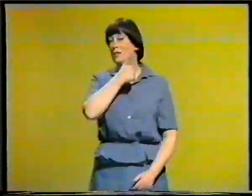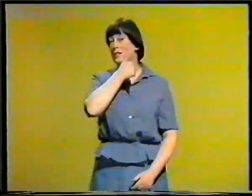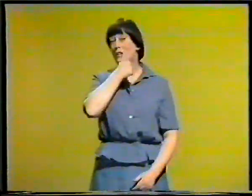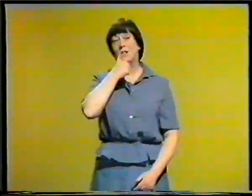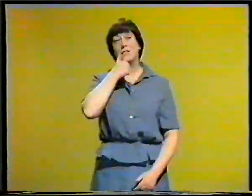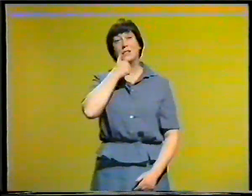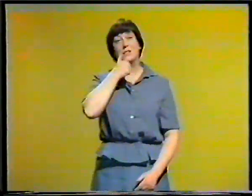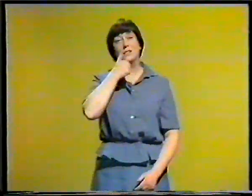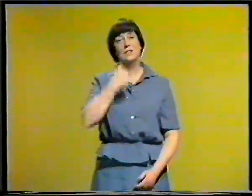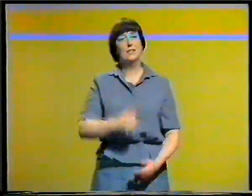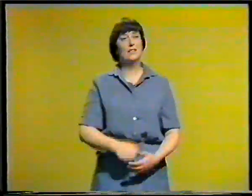Nice.